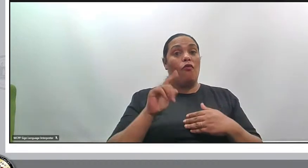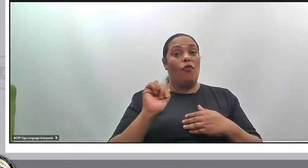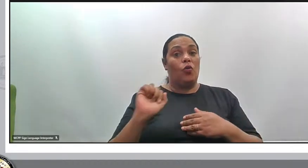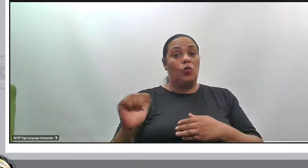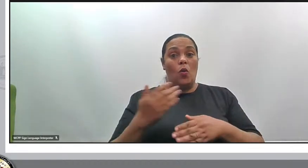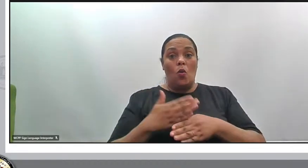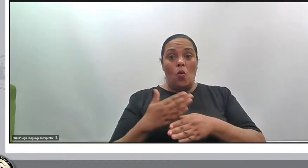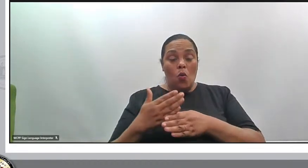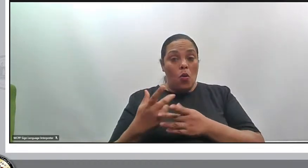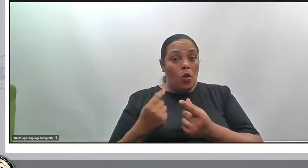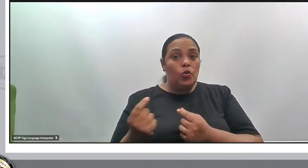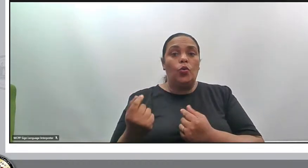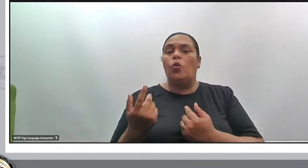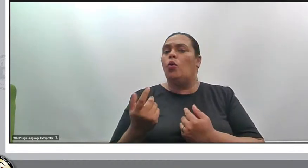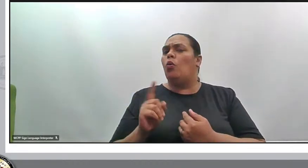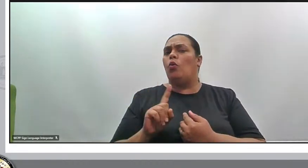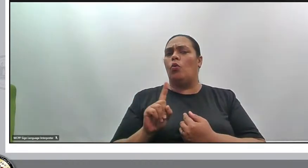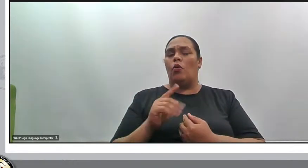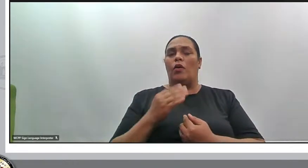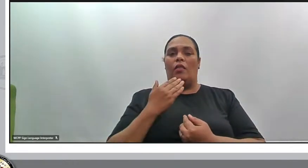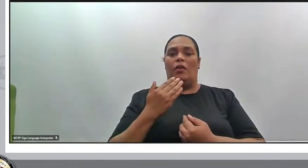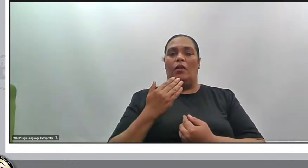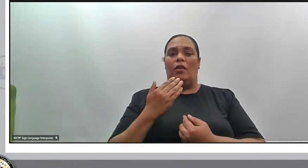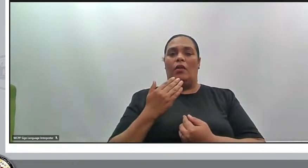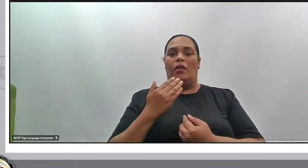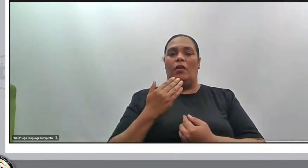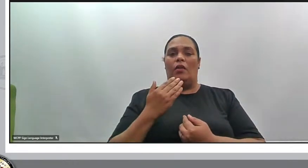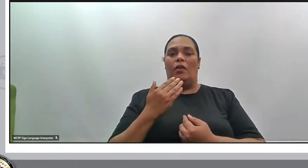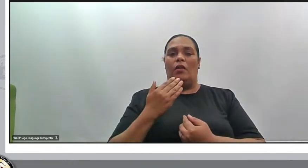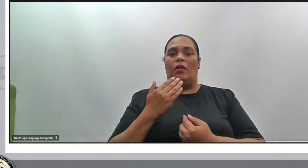so? Thank you, Chair.